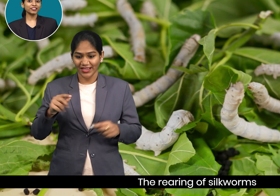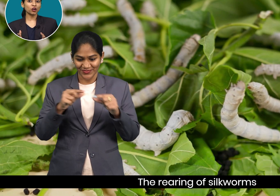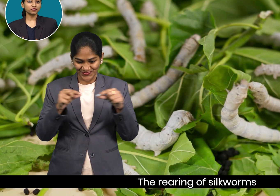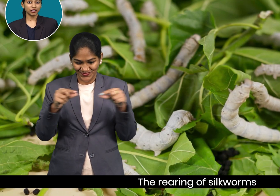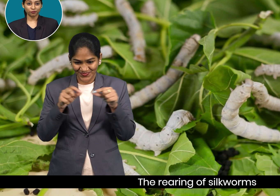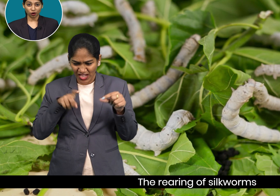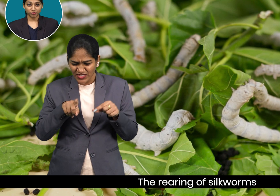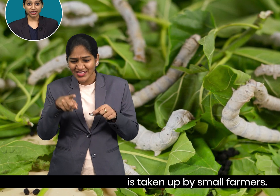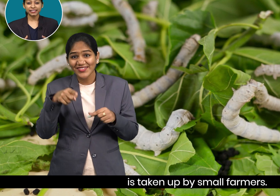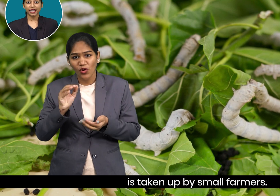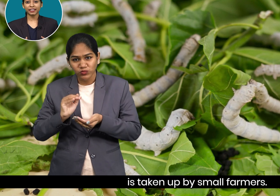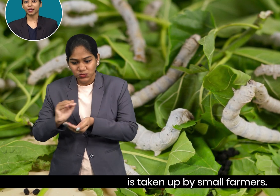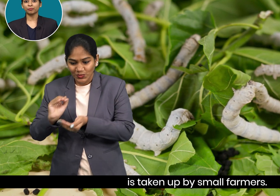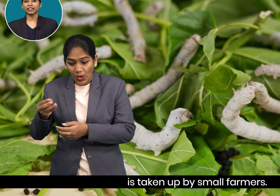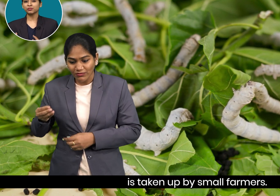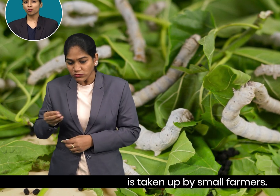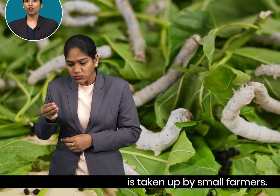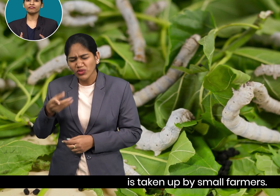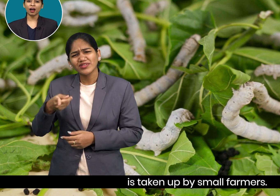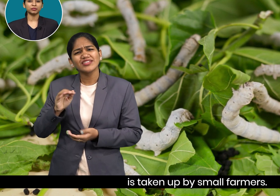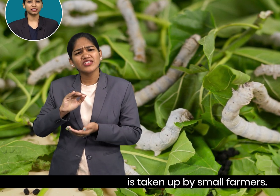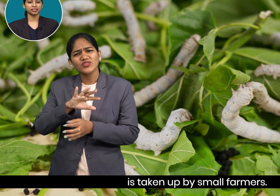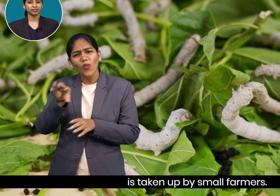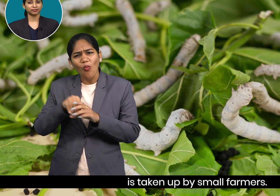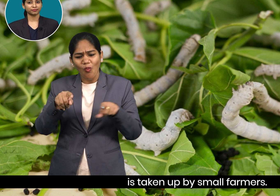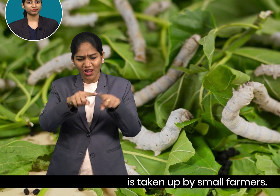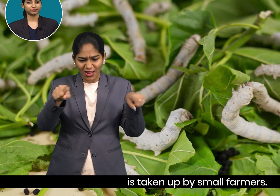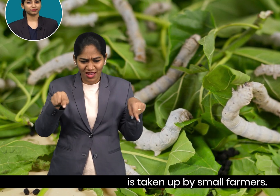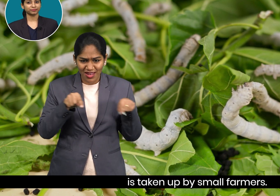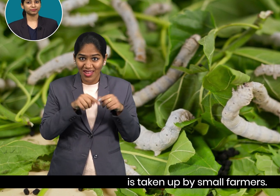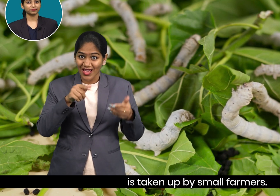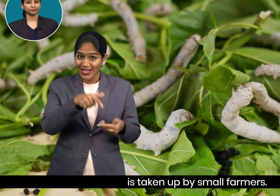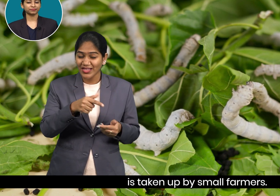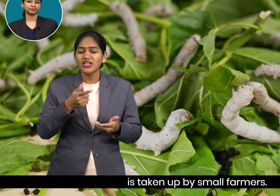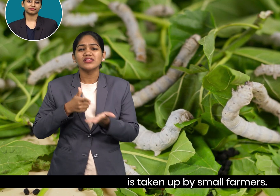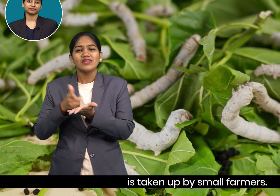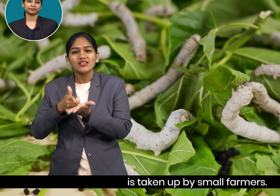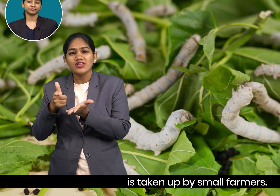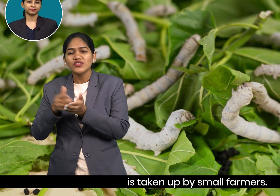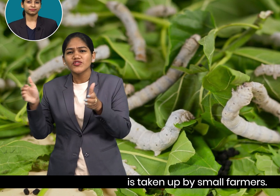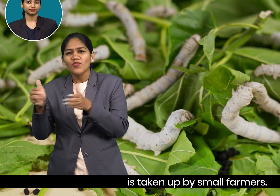The rearing of silkworms is taken up by small farmers.